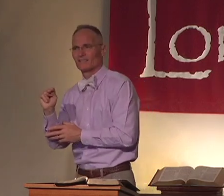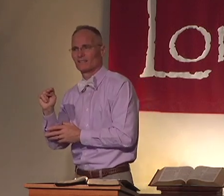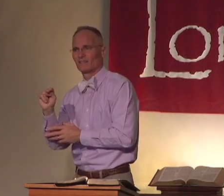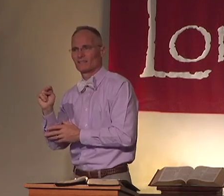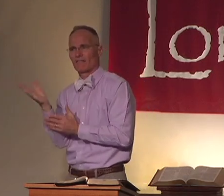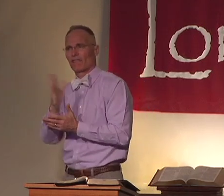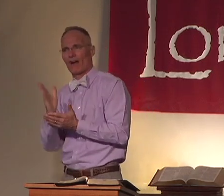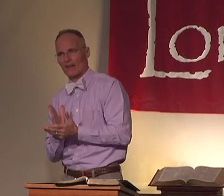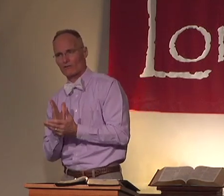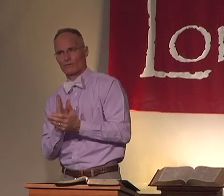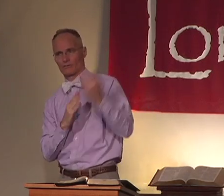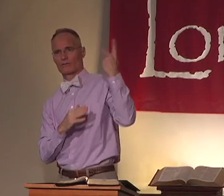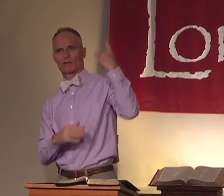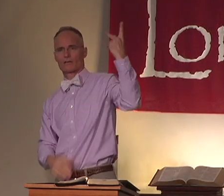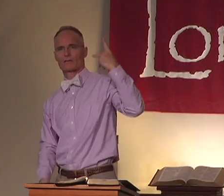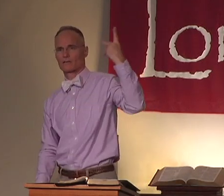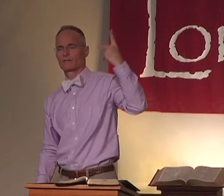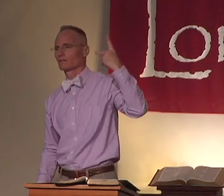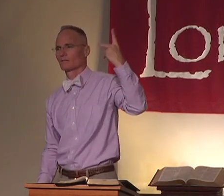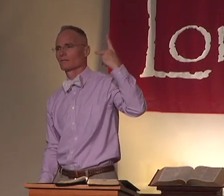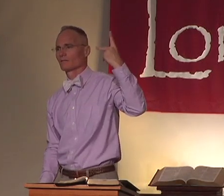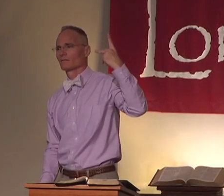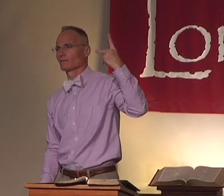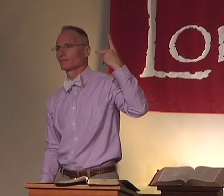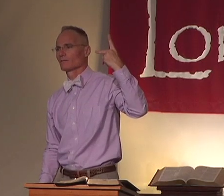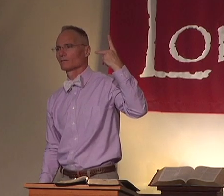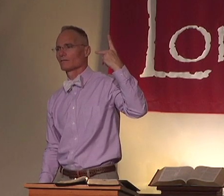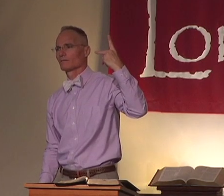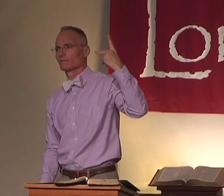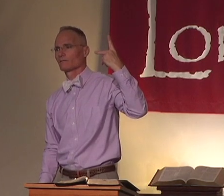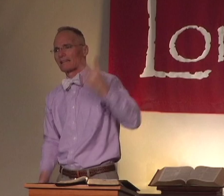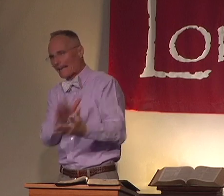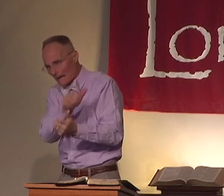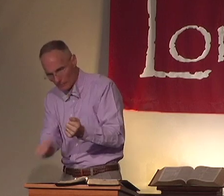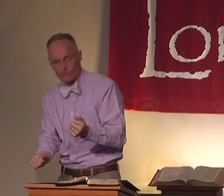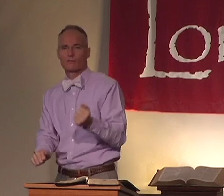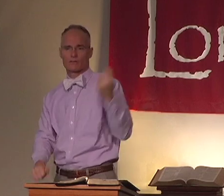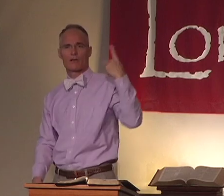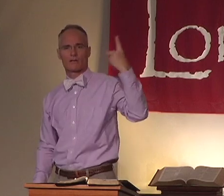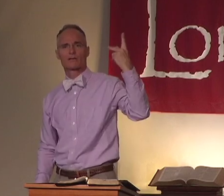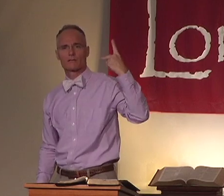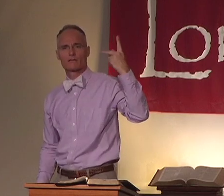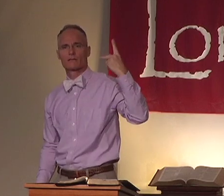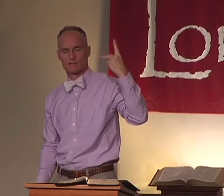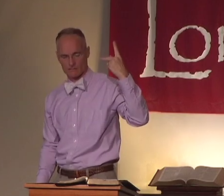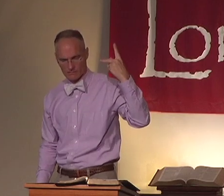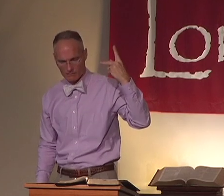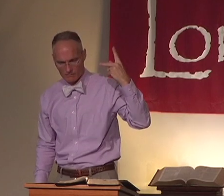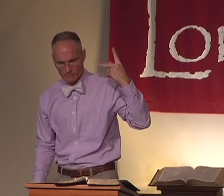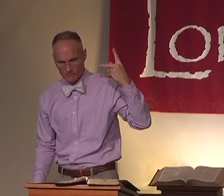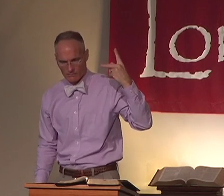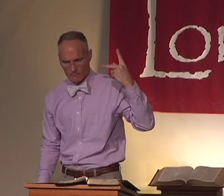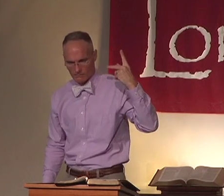Any sin fractures the relationship between yourself and God. It damages us.